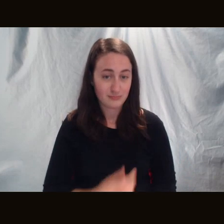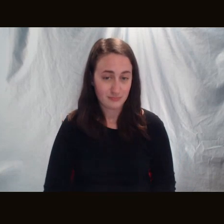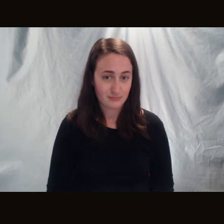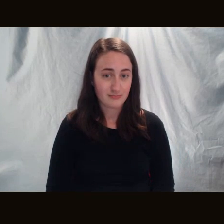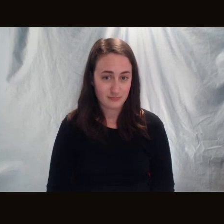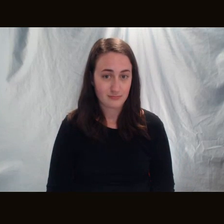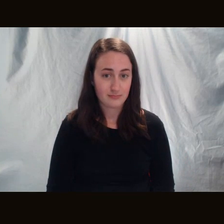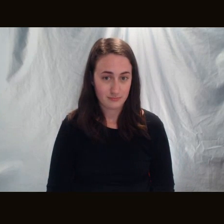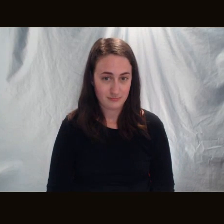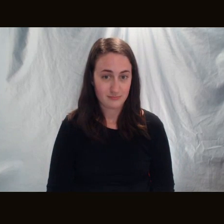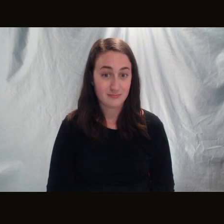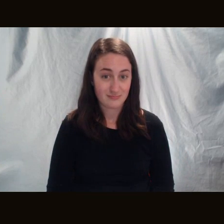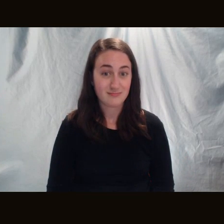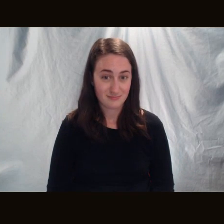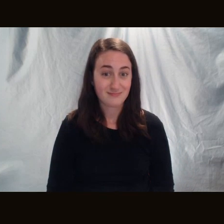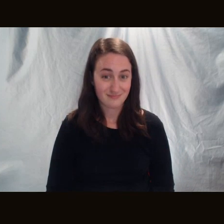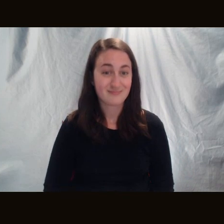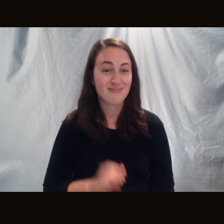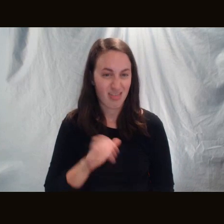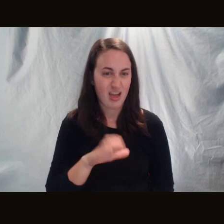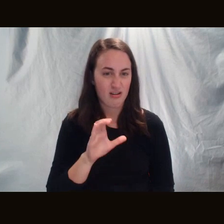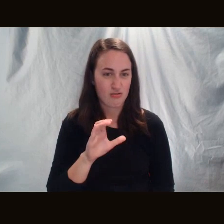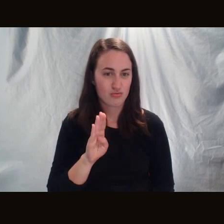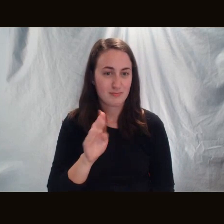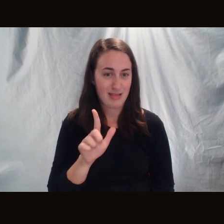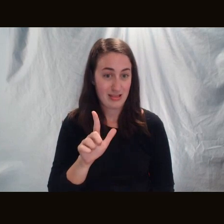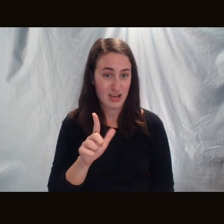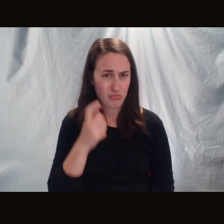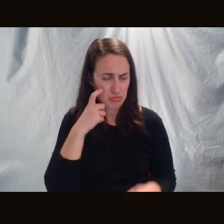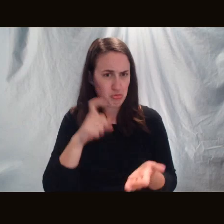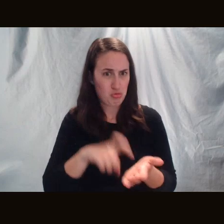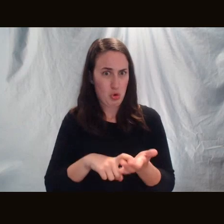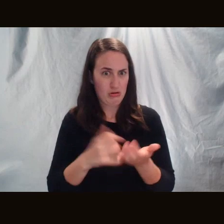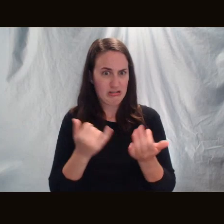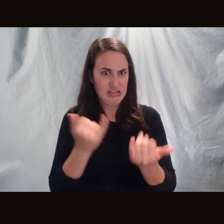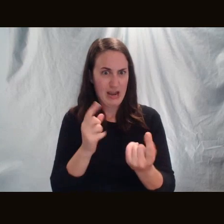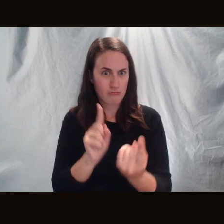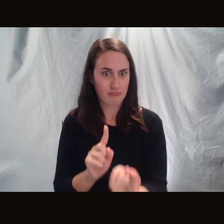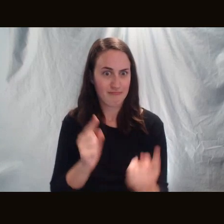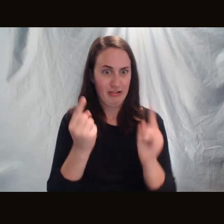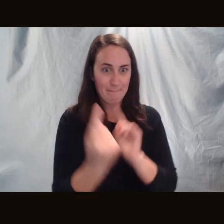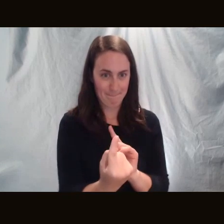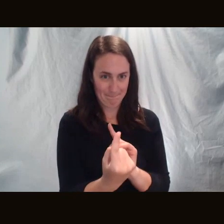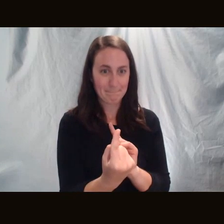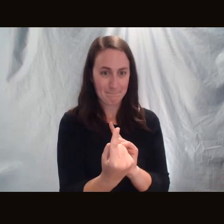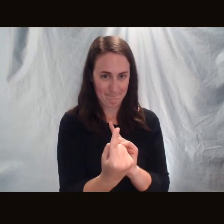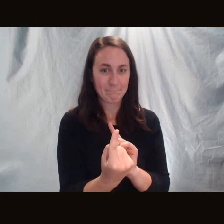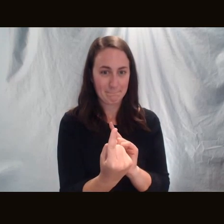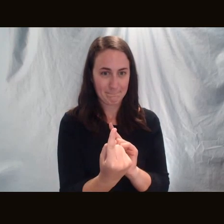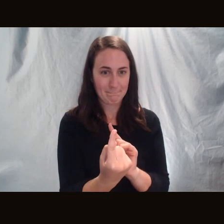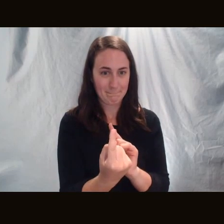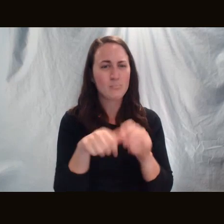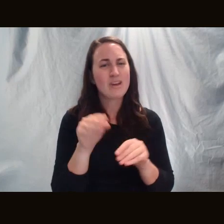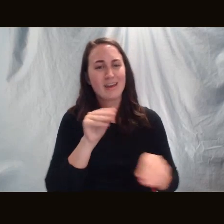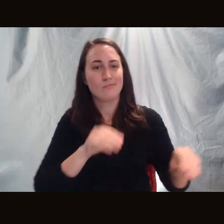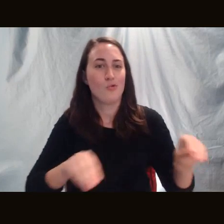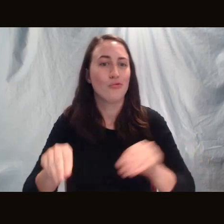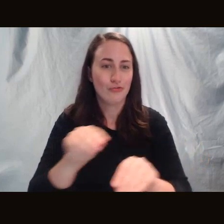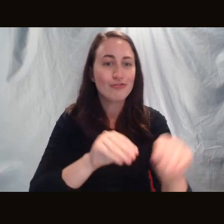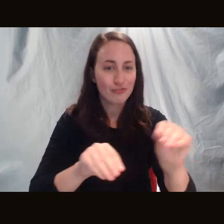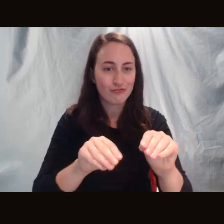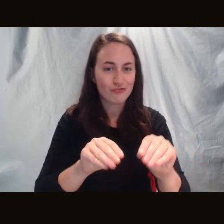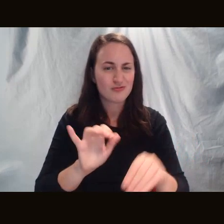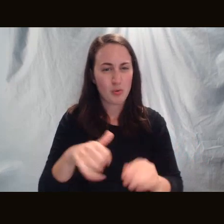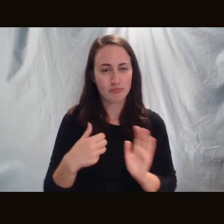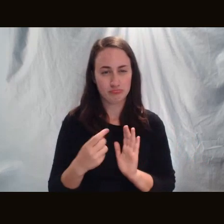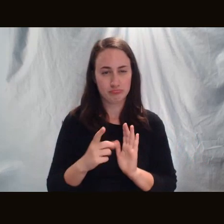across and come back to the center, now we're facing the opposite direction and be able to move across the floor, right? So that's to